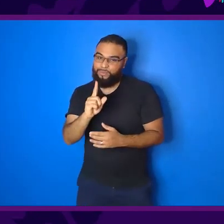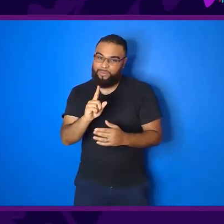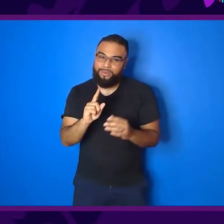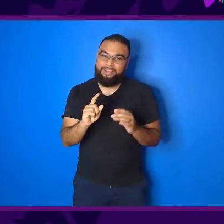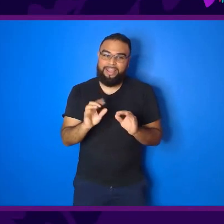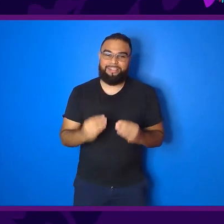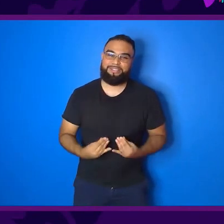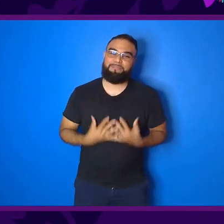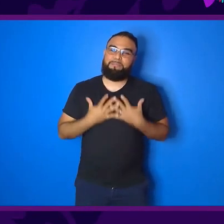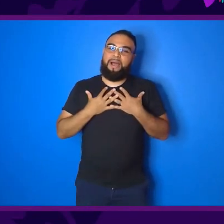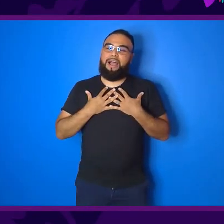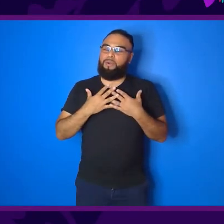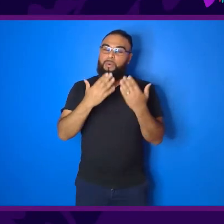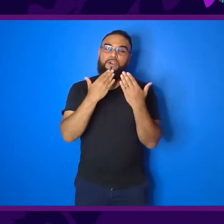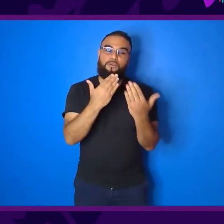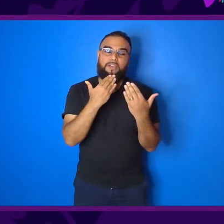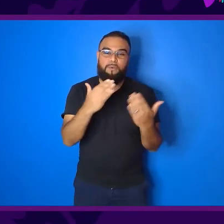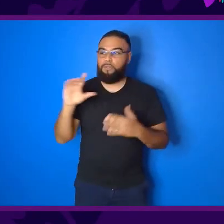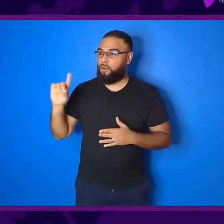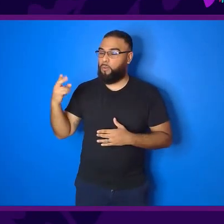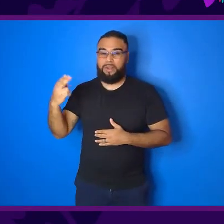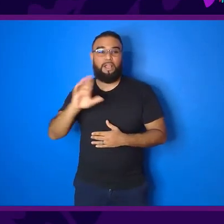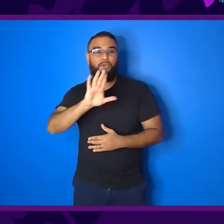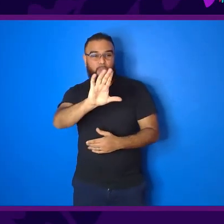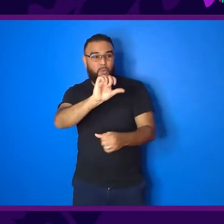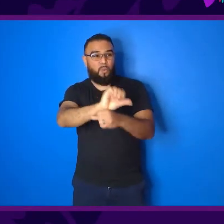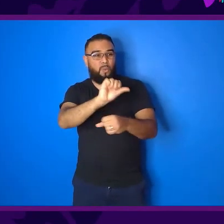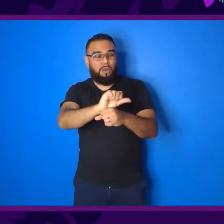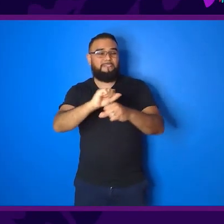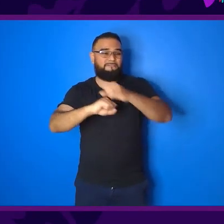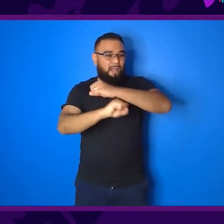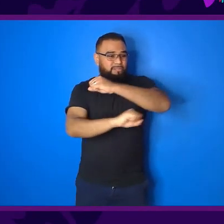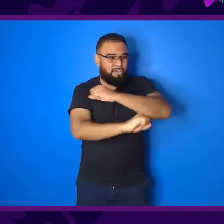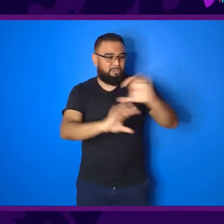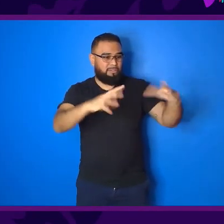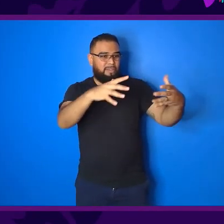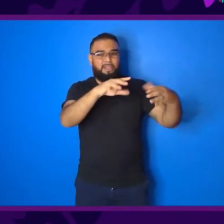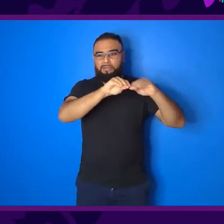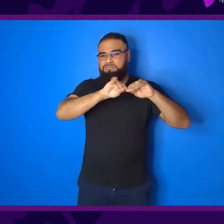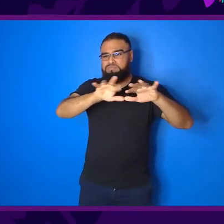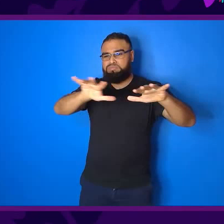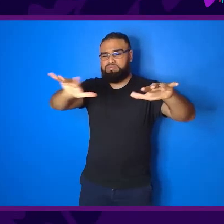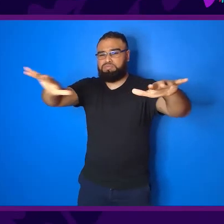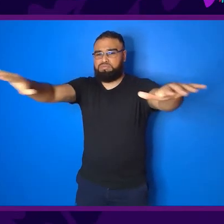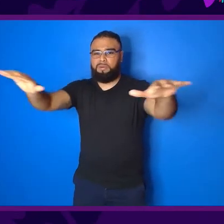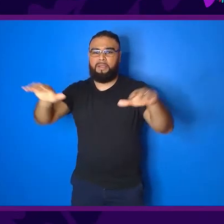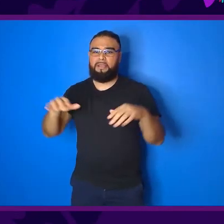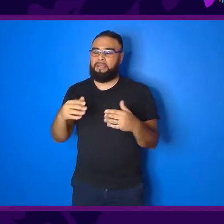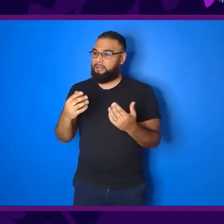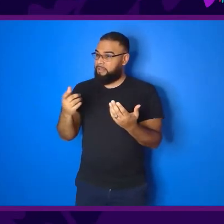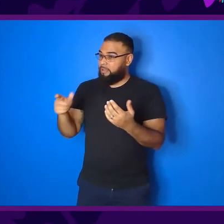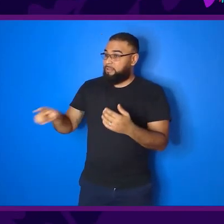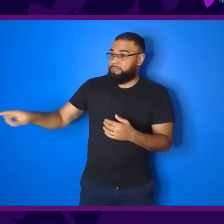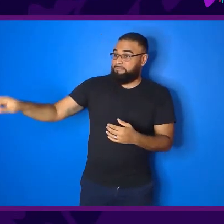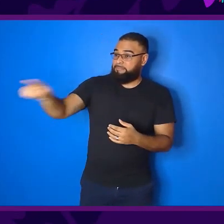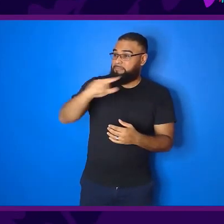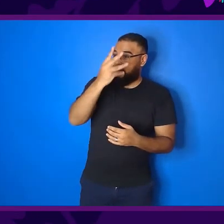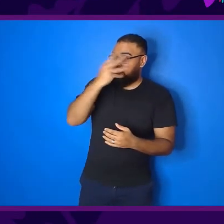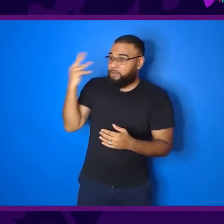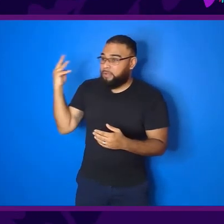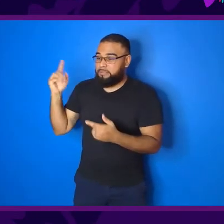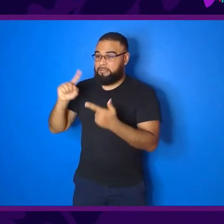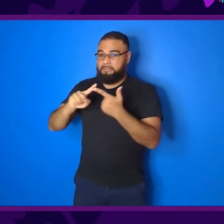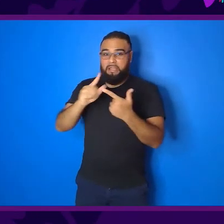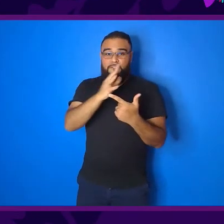Huerta Foundation is doing to address the urgent needs of so many immigrants, farm workers,